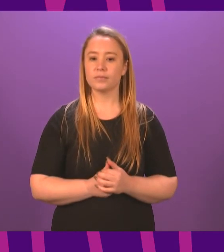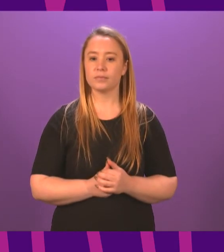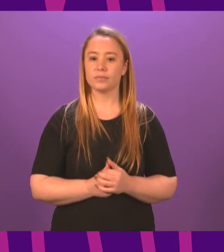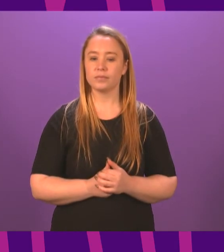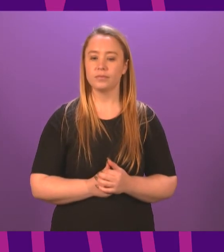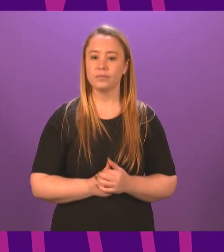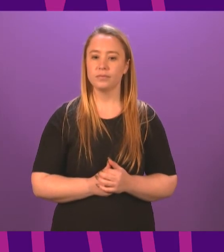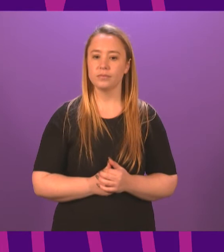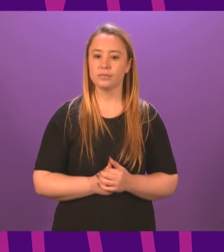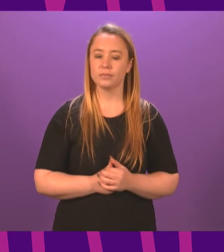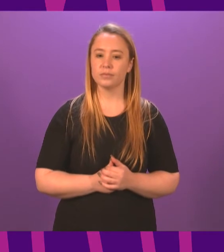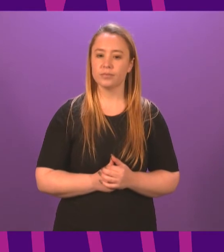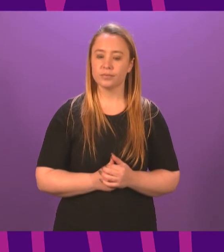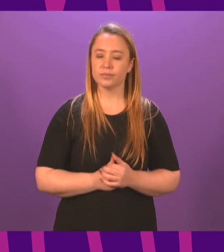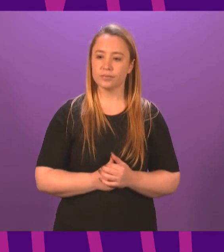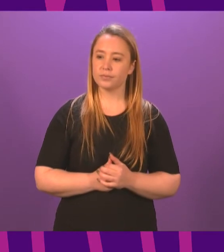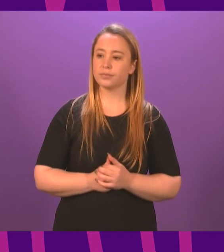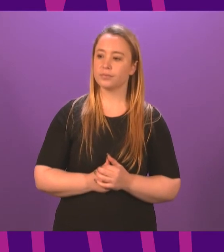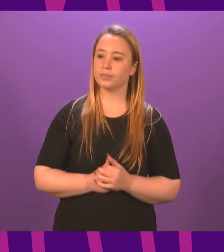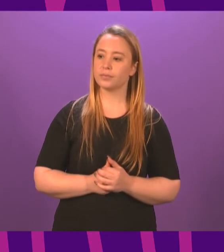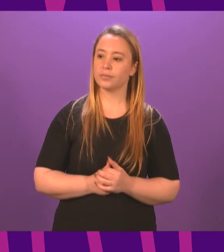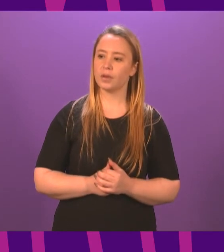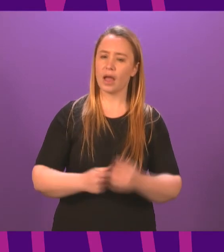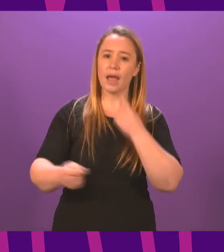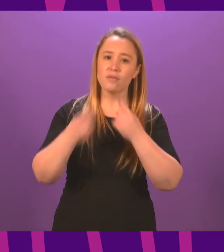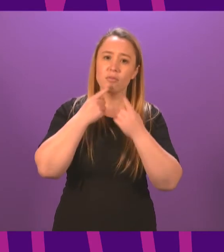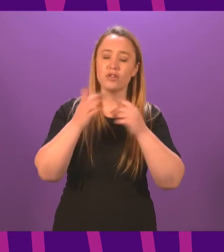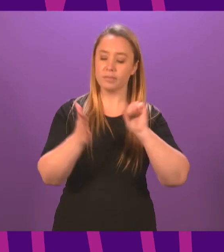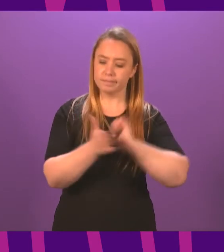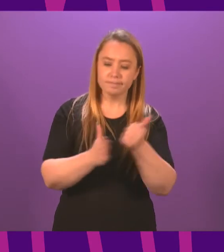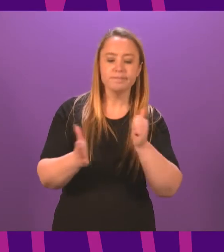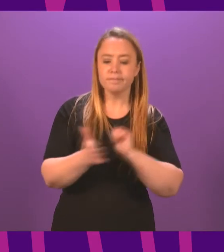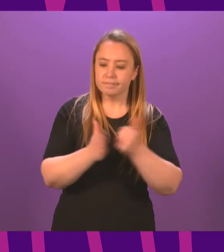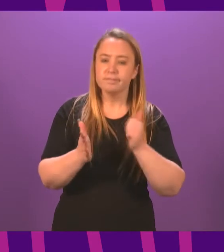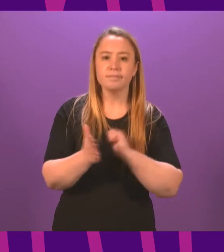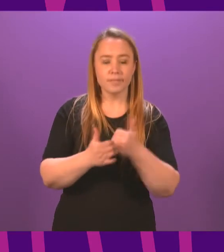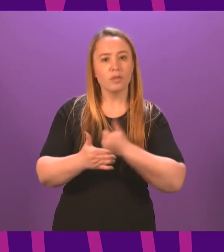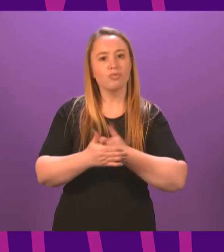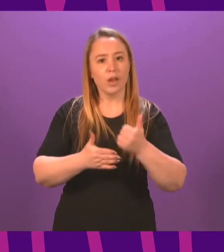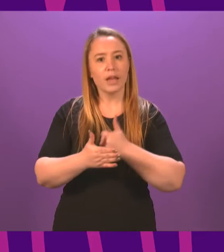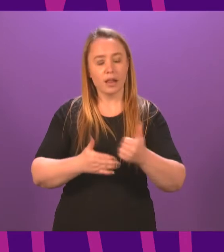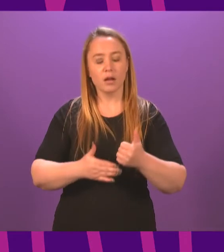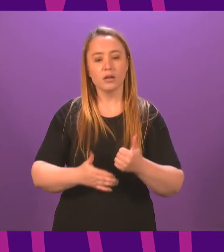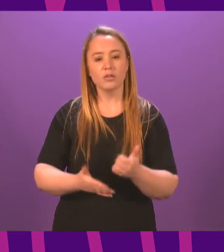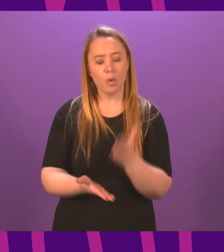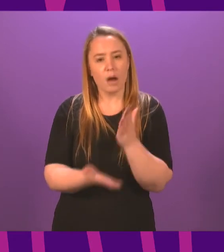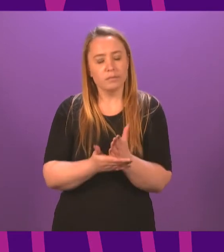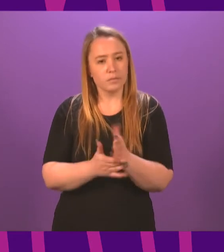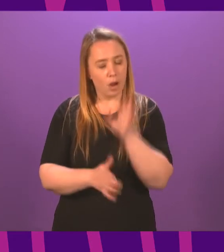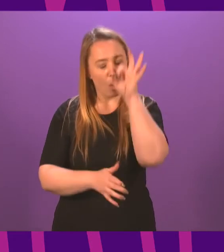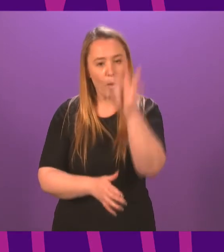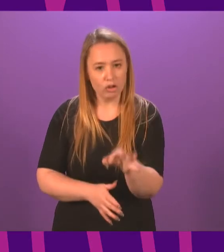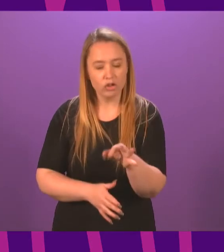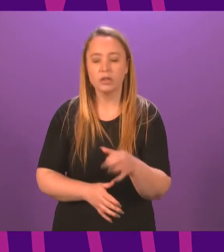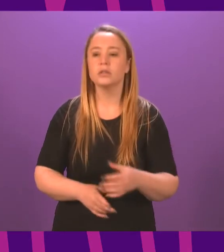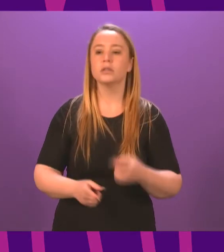lot, we routinely publish quite a lot of information, and so it's a genuine question. In amongst all the evidence